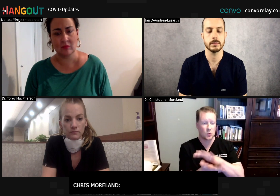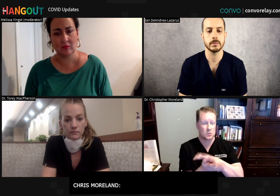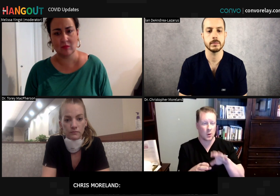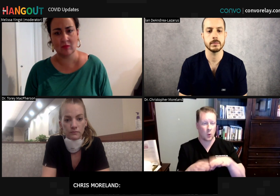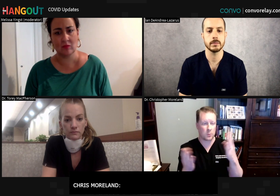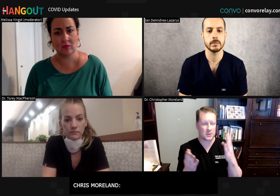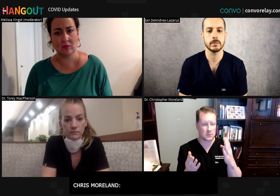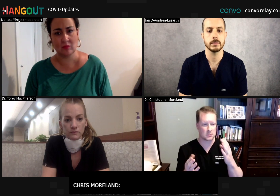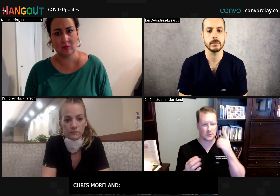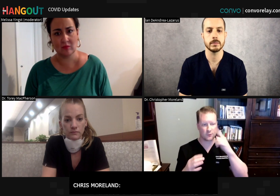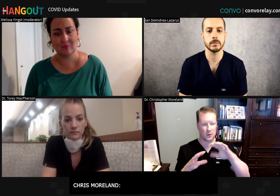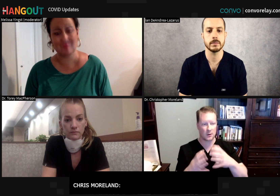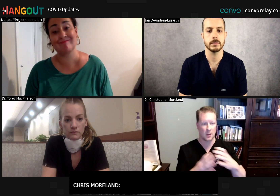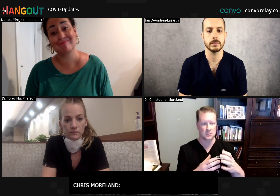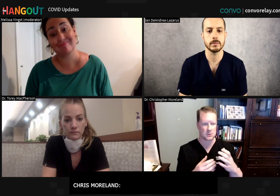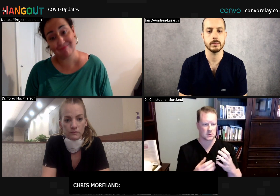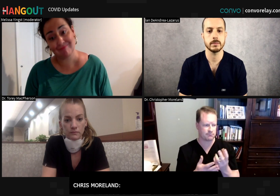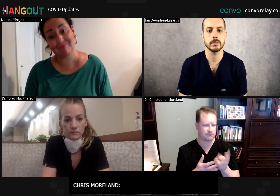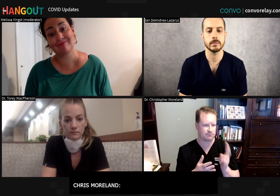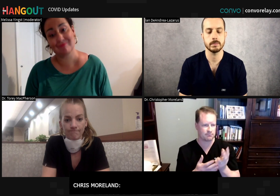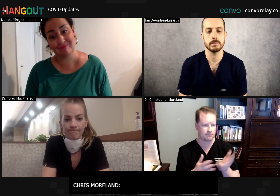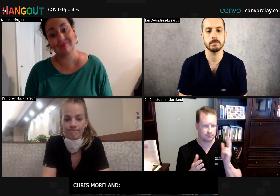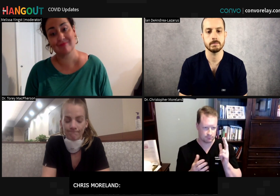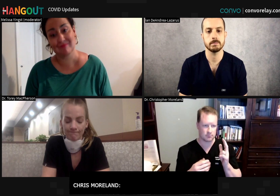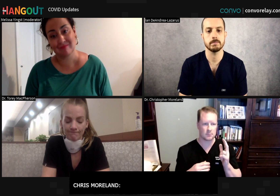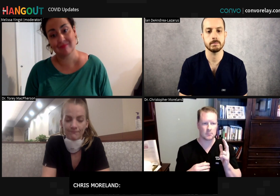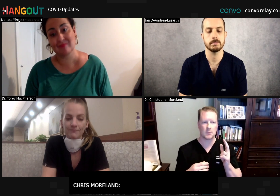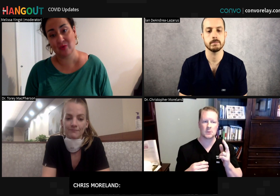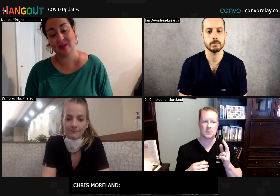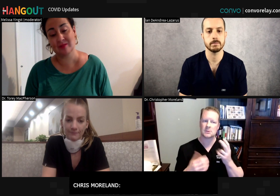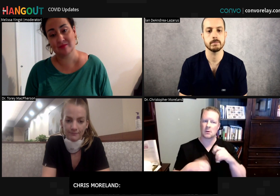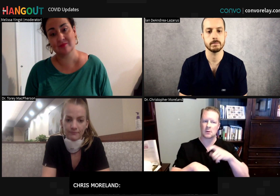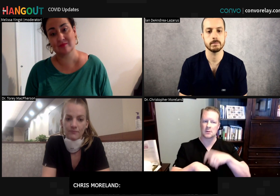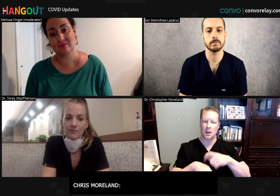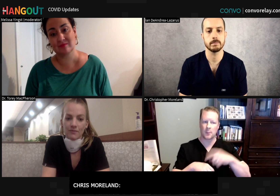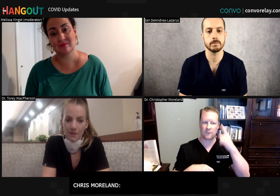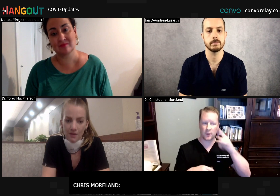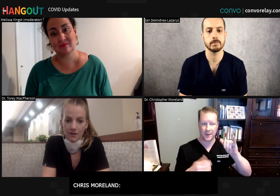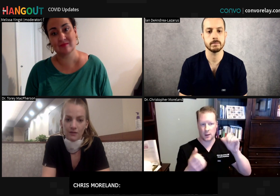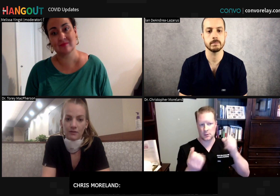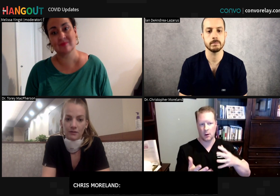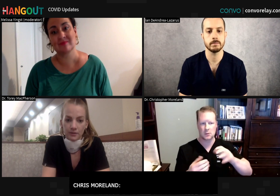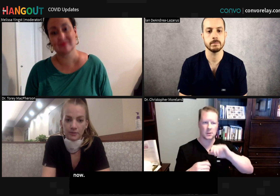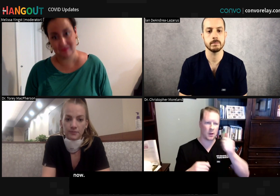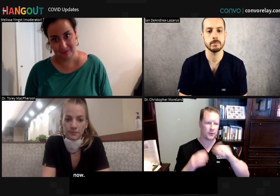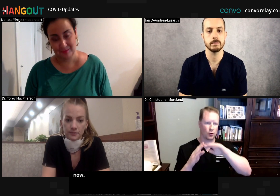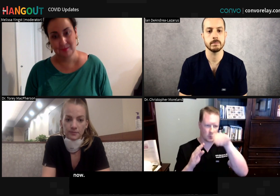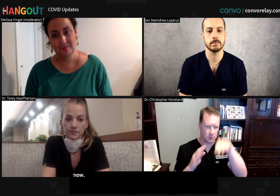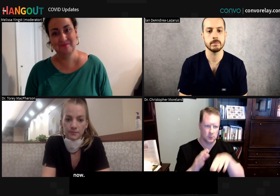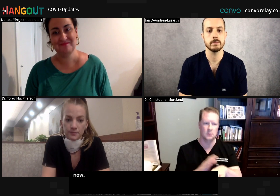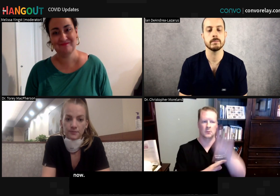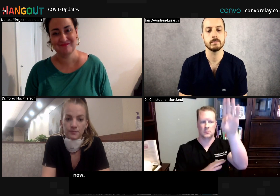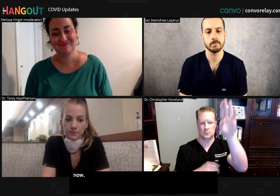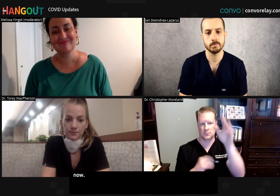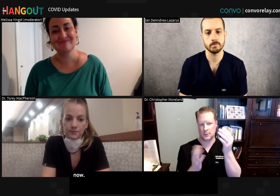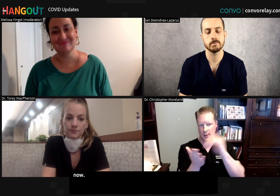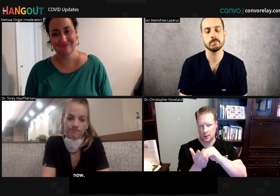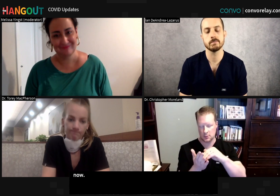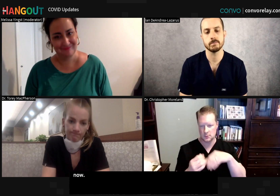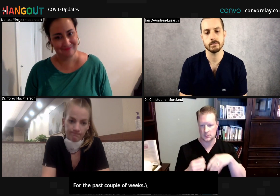concern is also with schools being open now for the past couple of weeks, that now that's the chance for